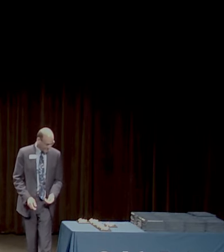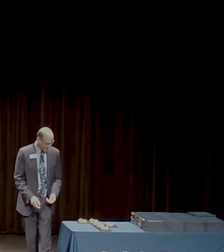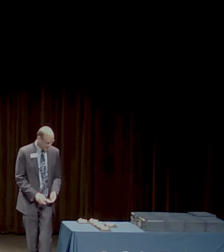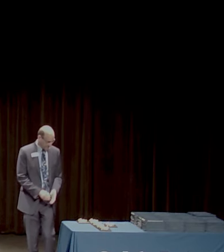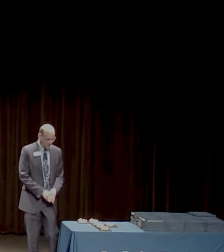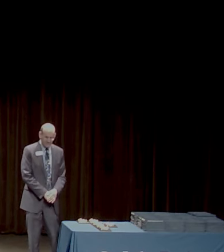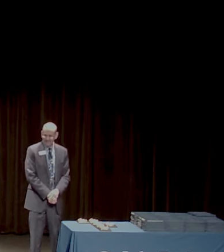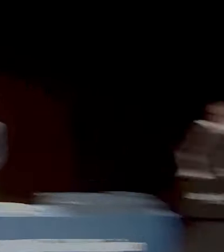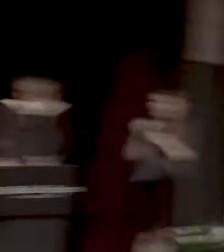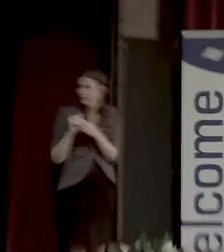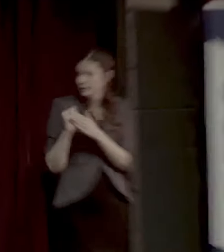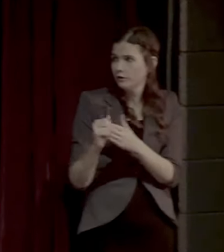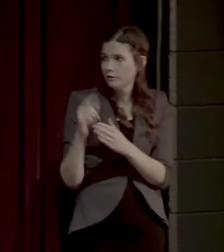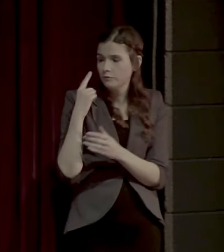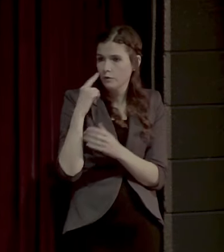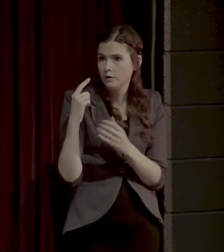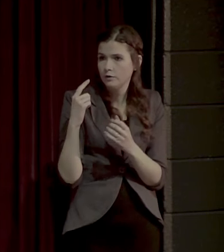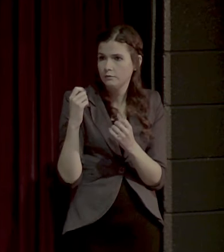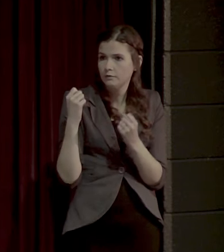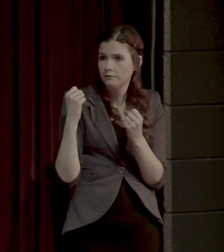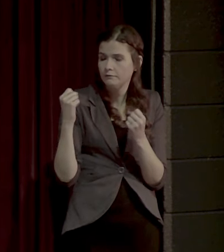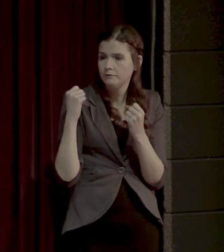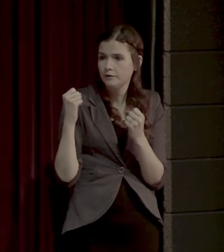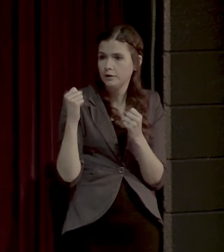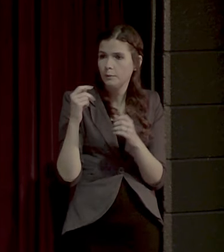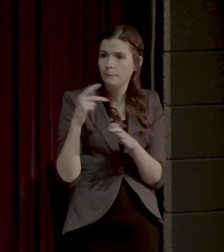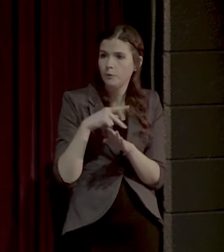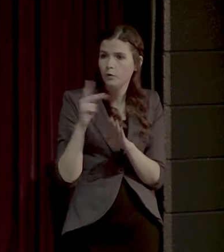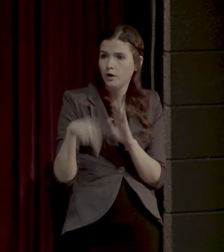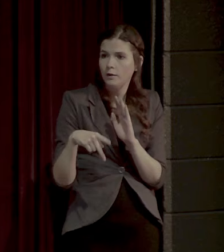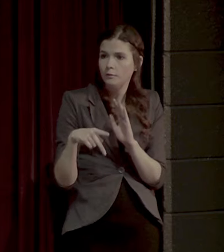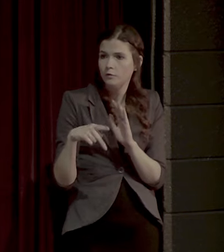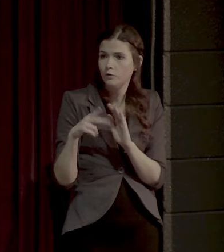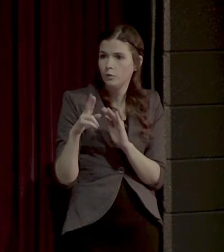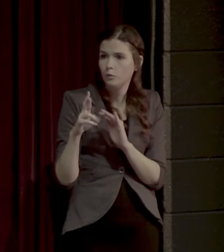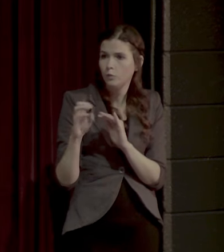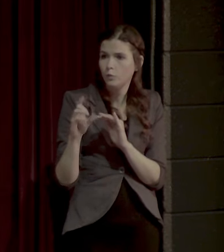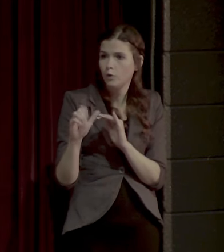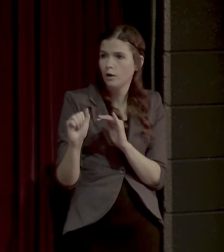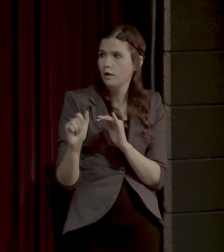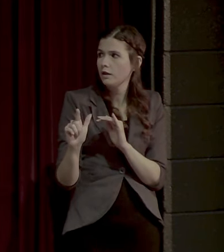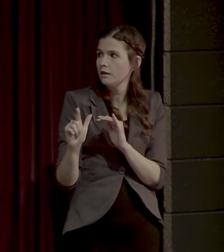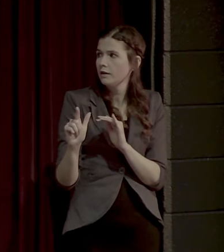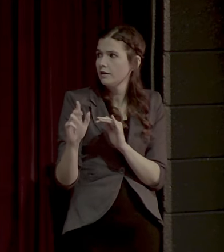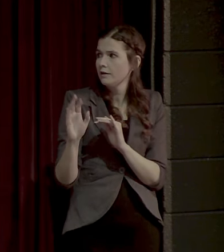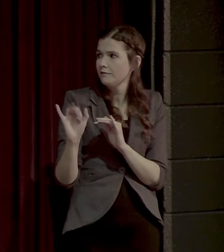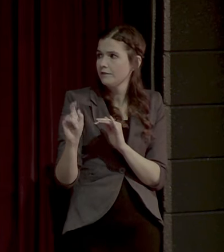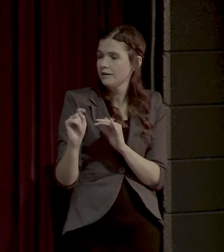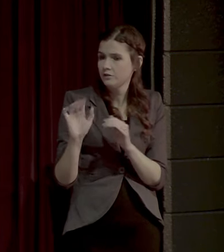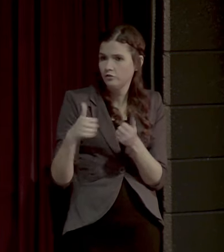FIT program's Royal Fitness Challenge. Congratulations, Mary.